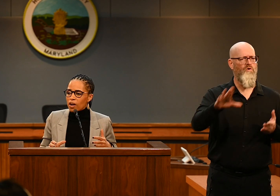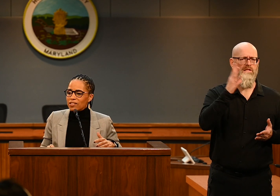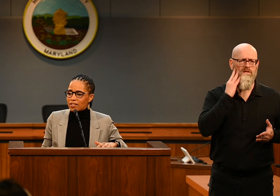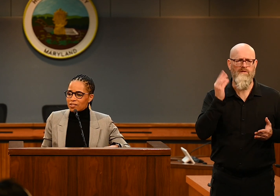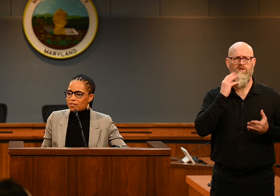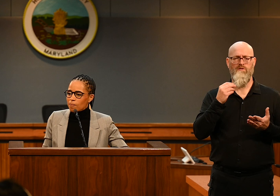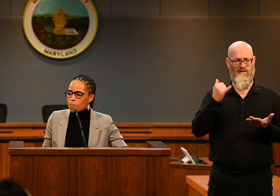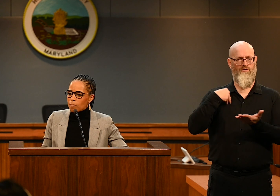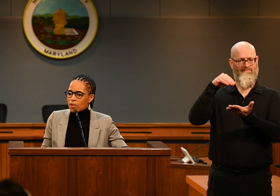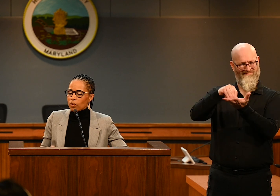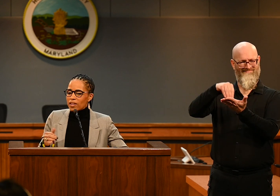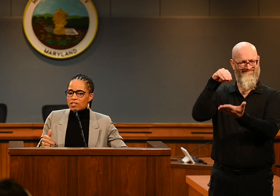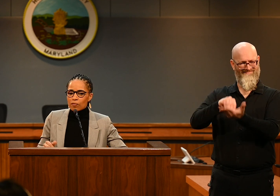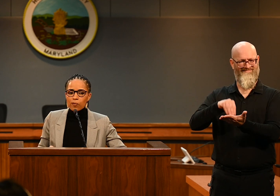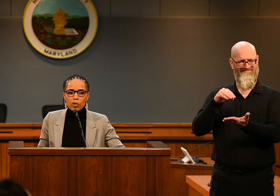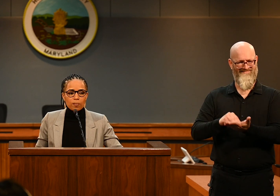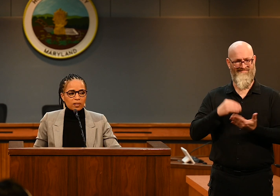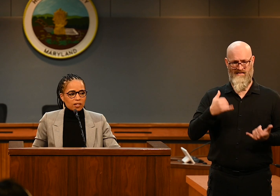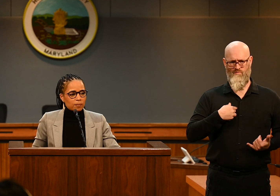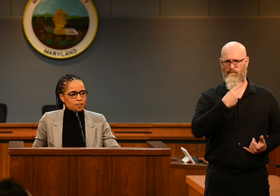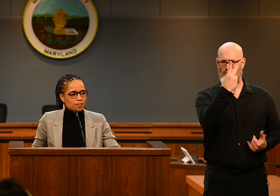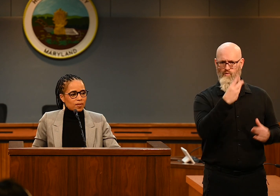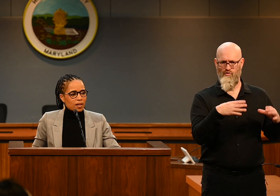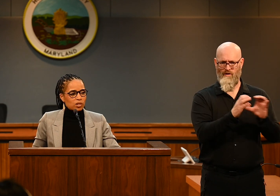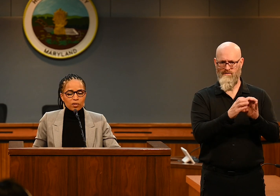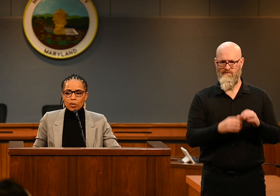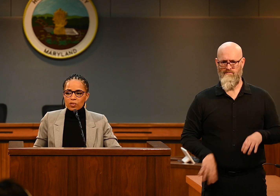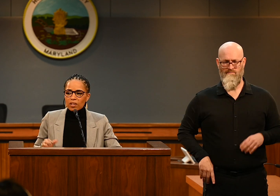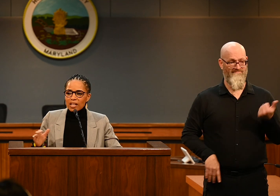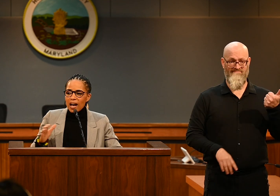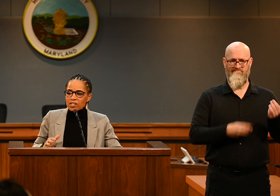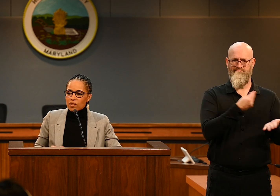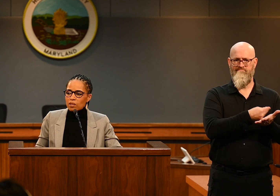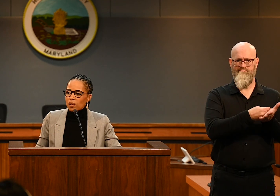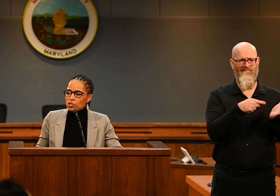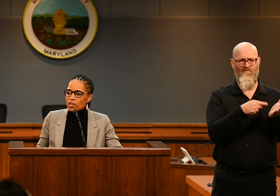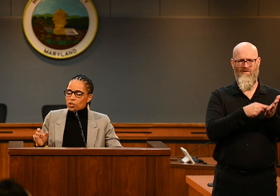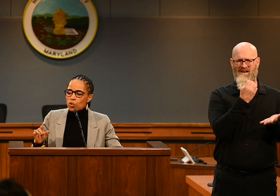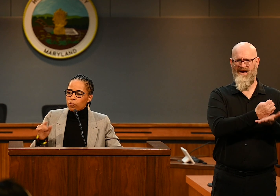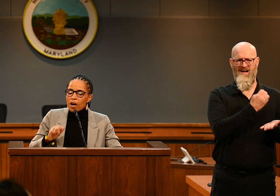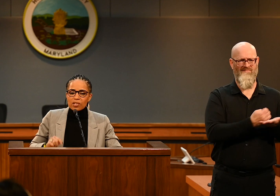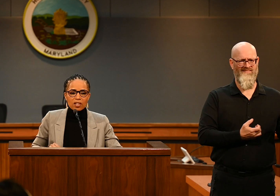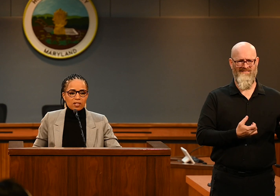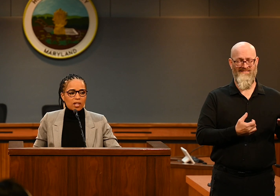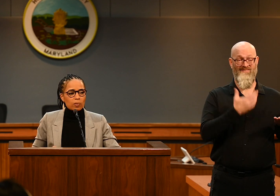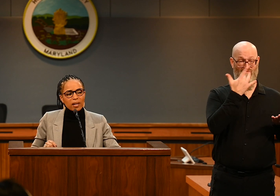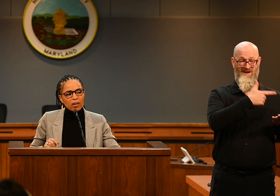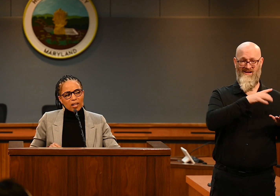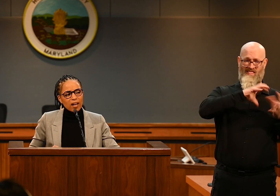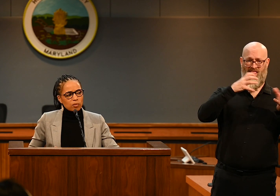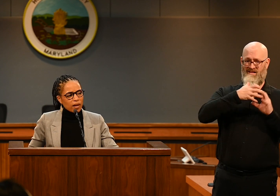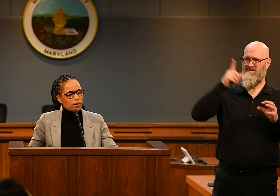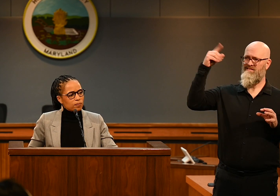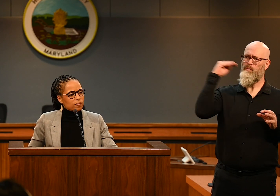dual crisis, the crisis of affordability as a result of the lies of this administration who promised us that they would make